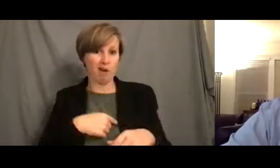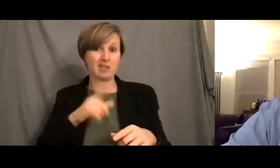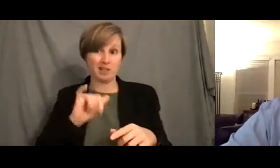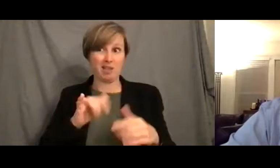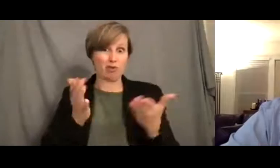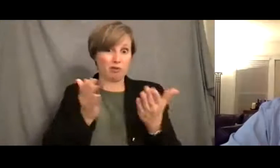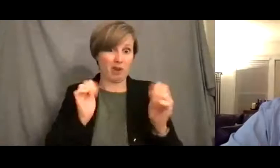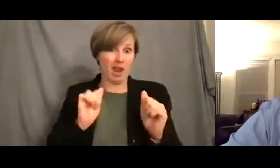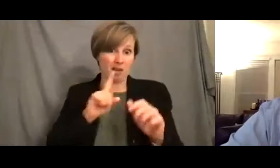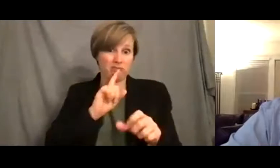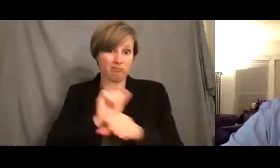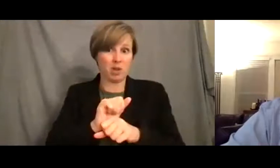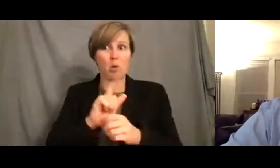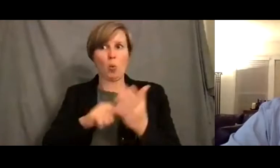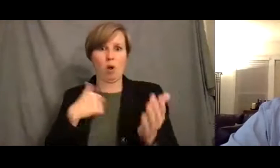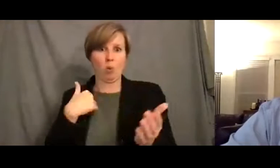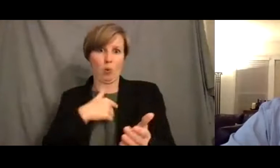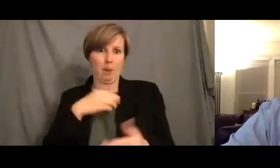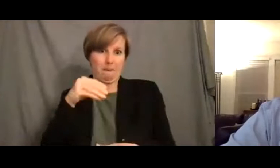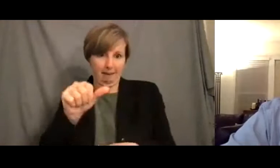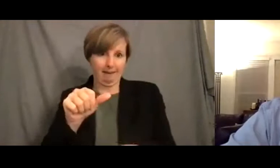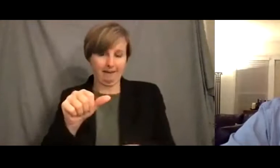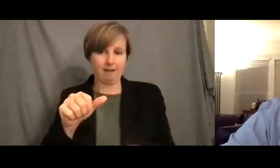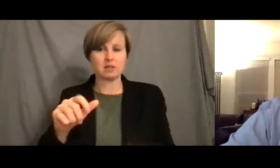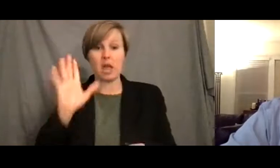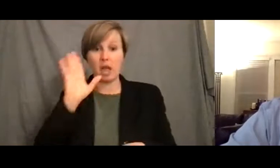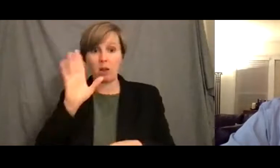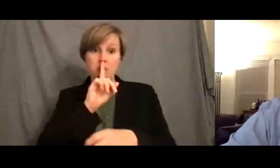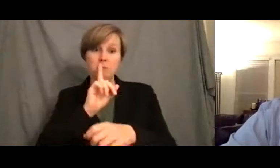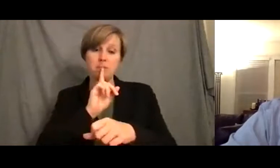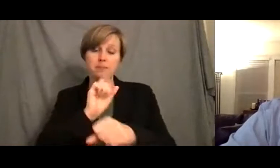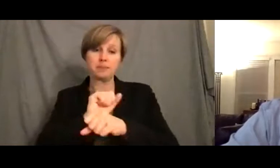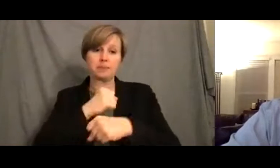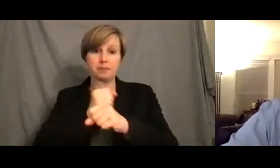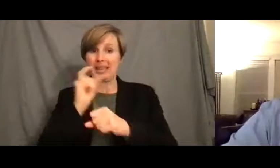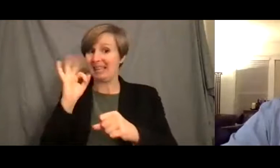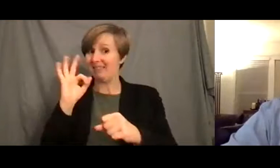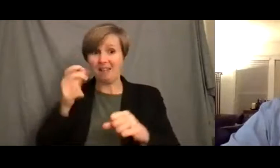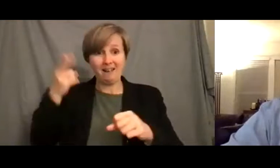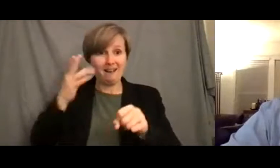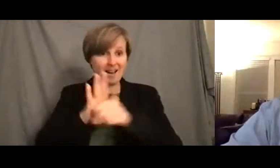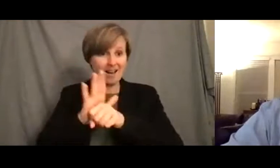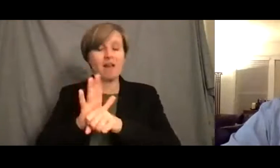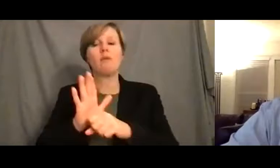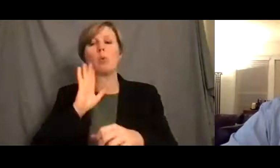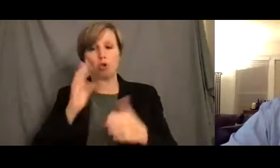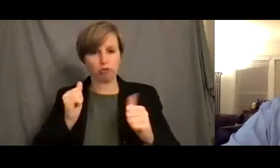services for what we're paying. And so I will be making sure that if they're not high enough, we'll do the best